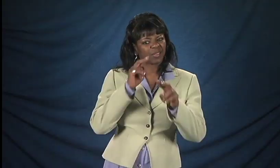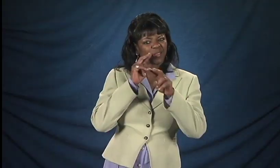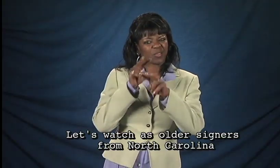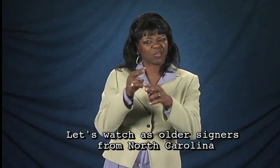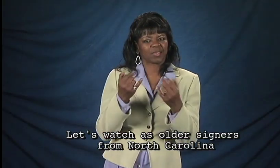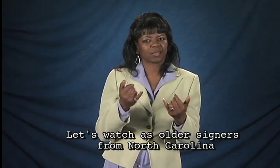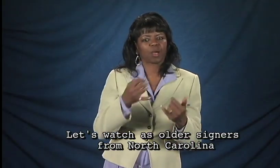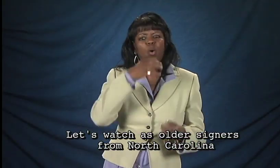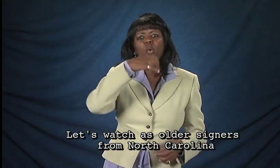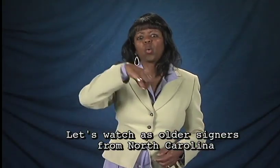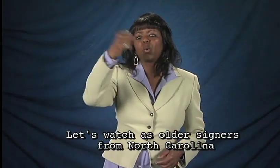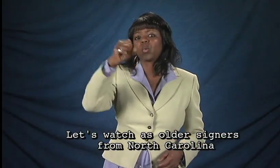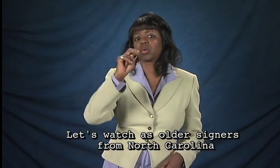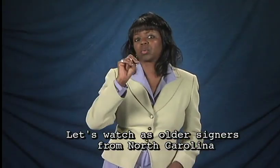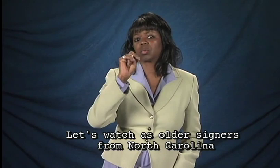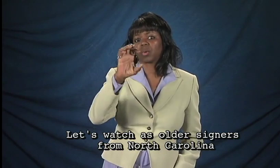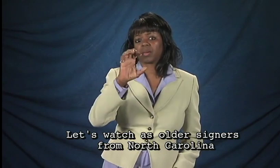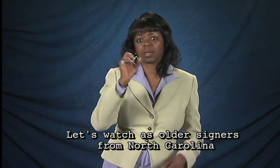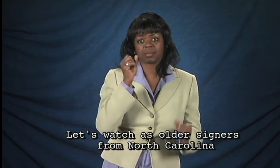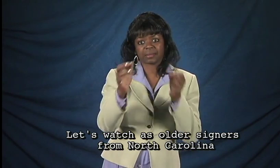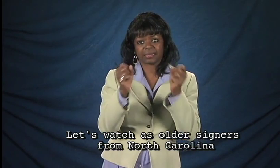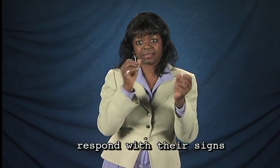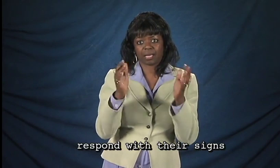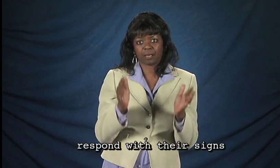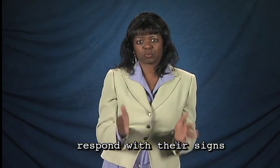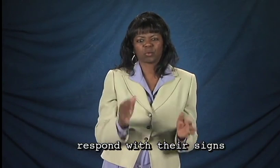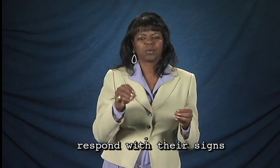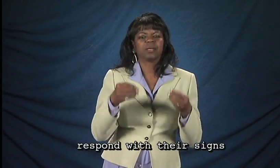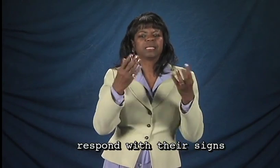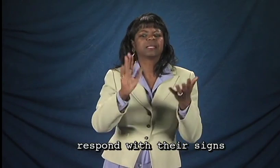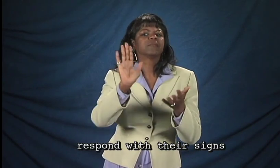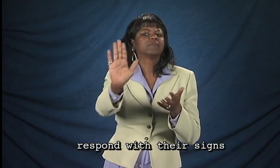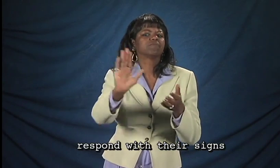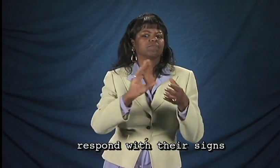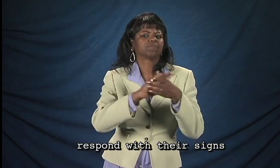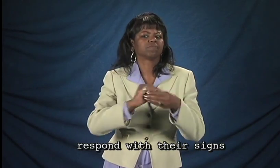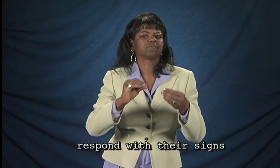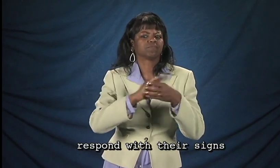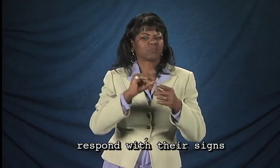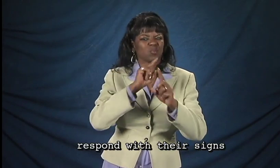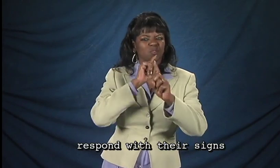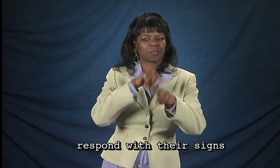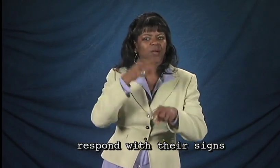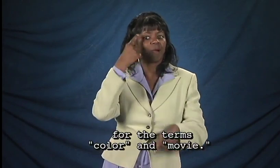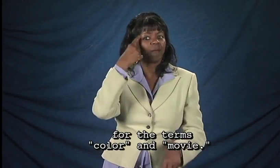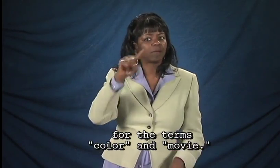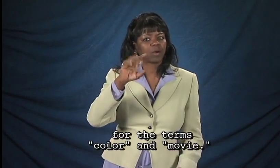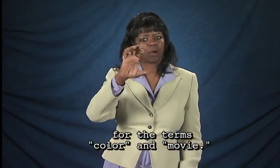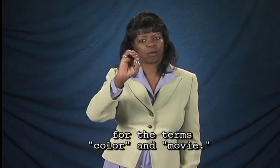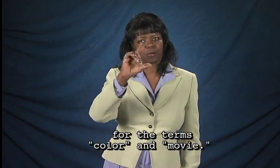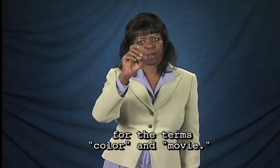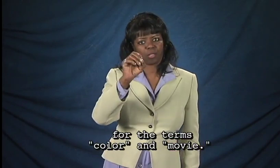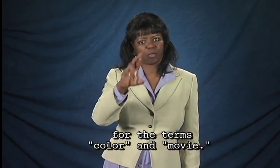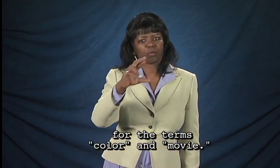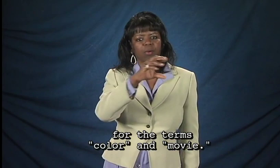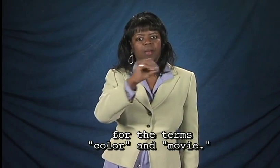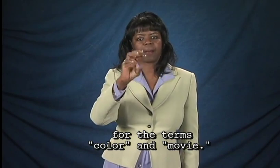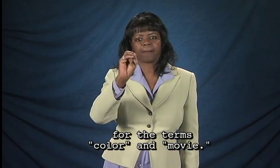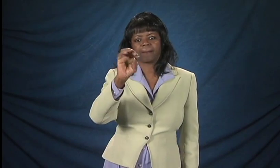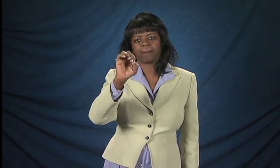Let's watch as older signers from North Carolina respond with their signs for the term color and movie.